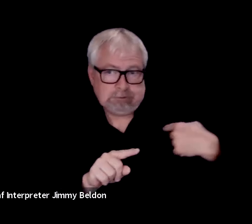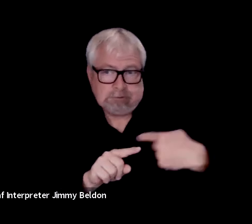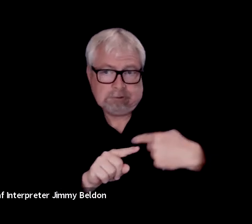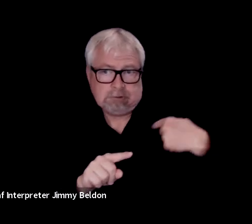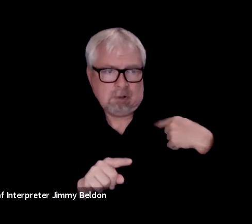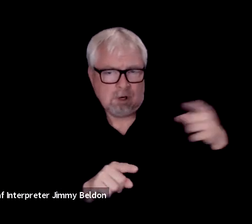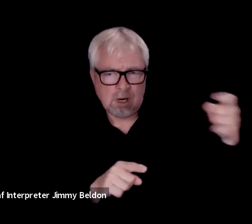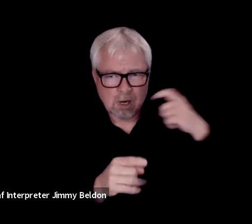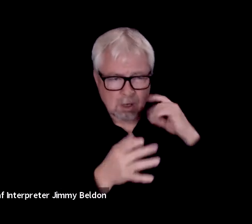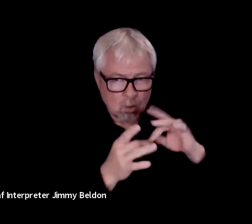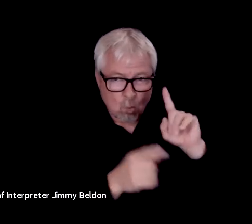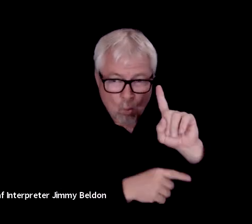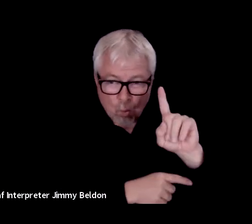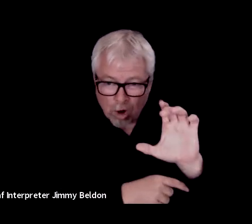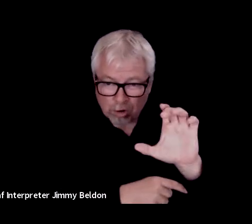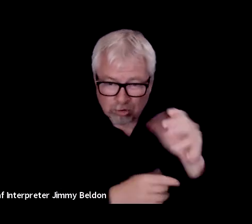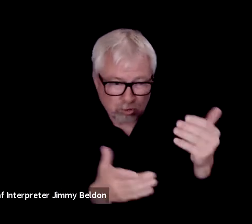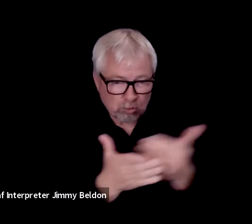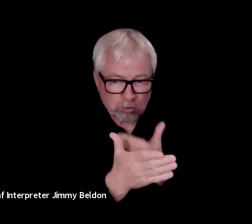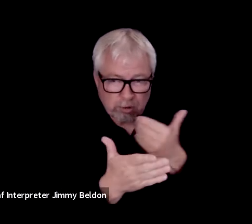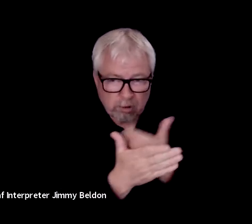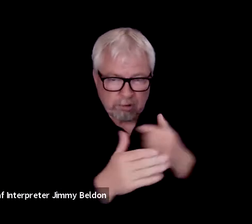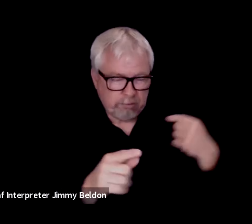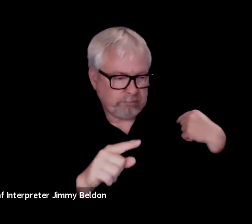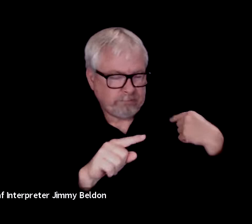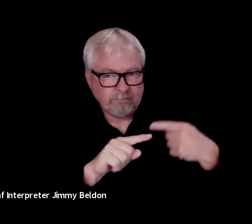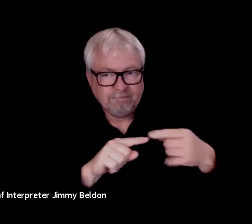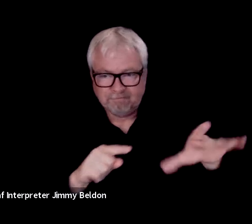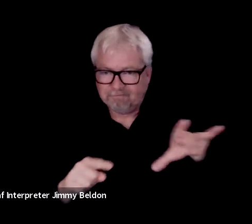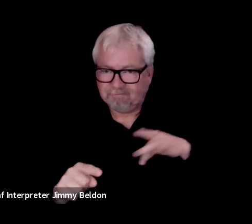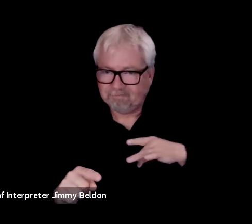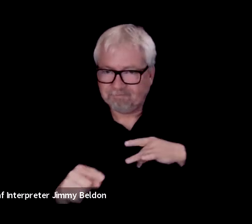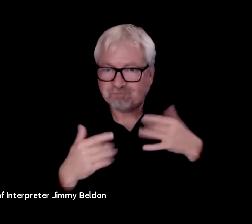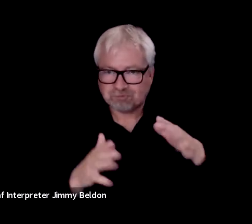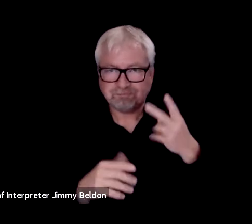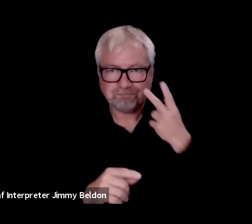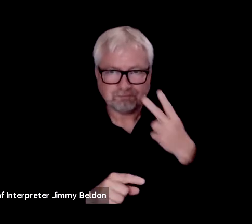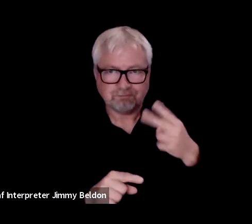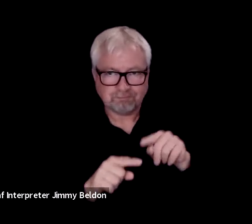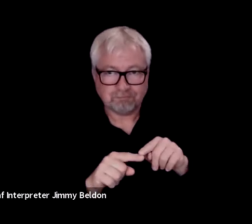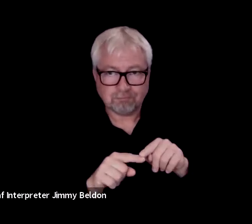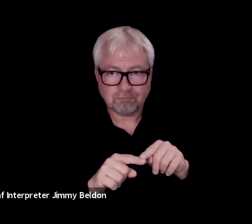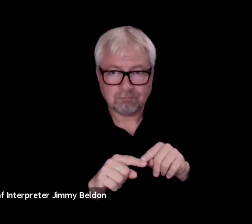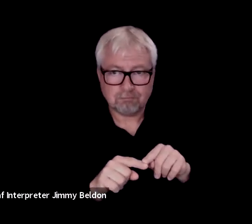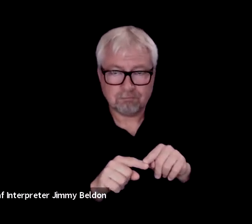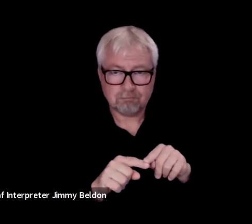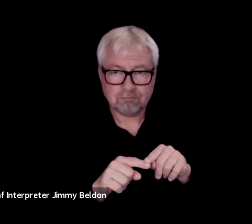it has really shot up this week.